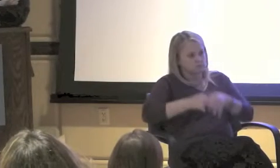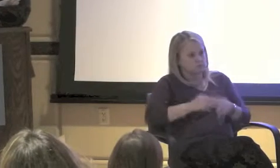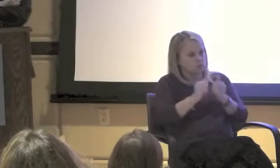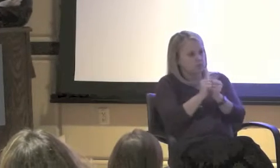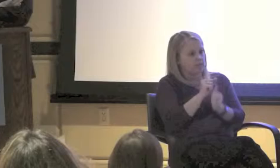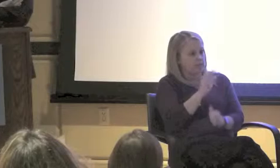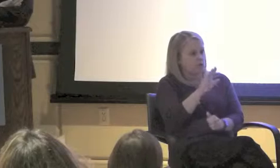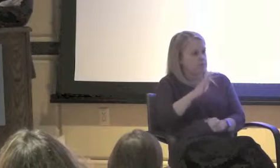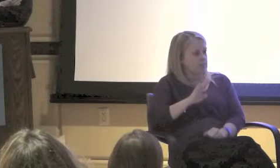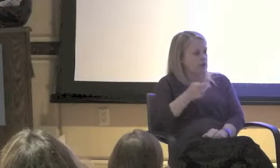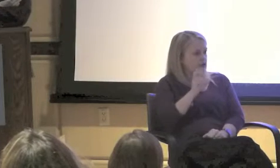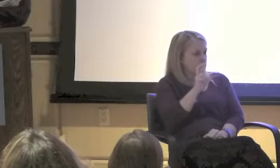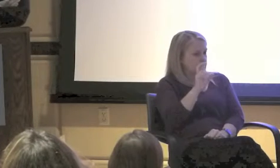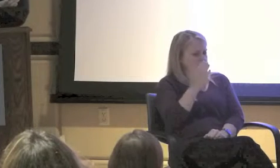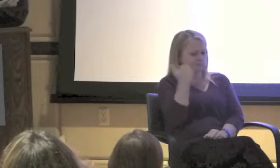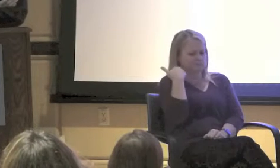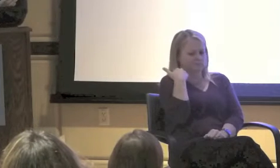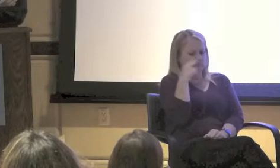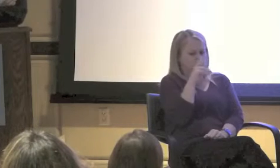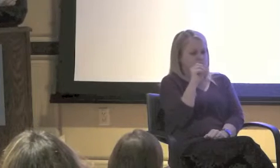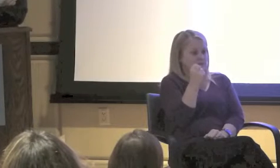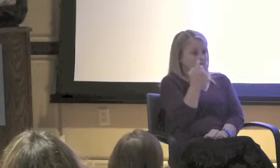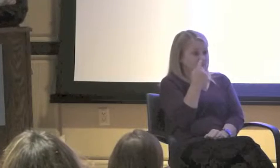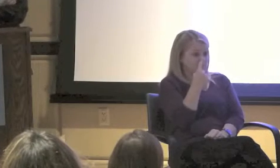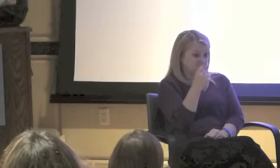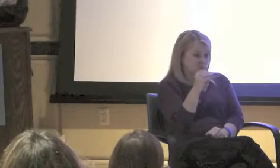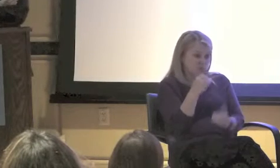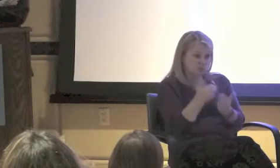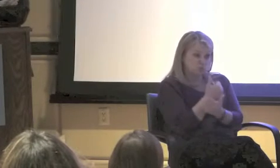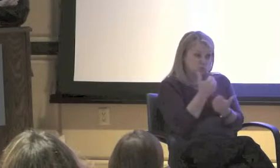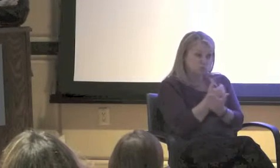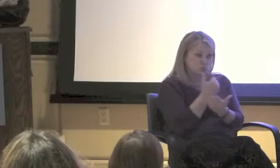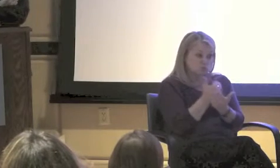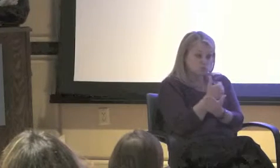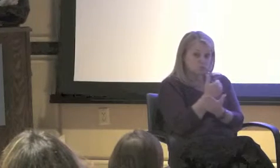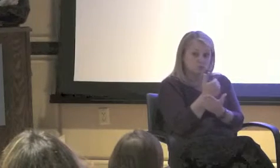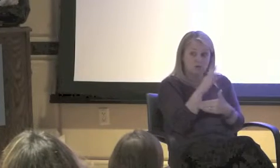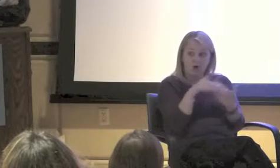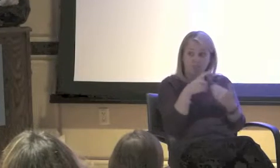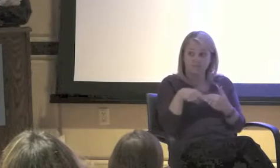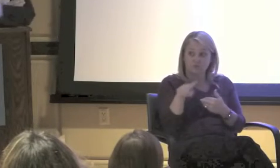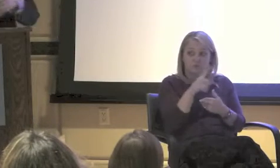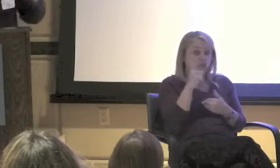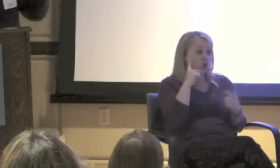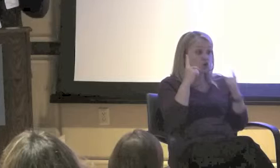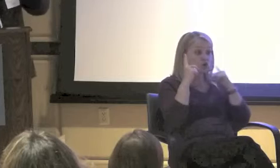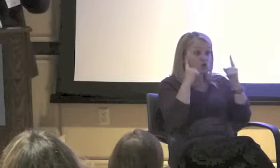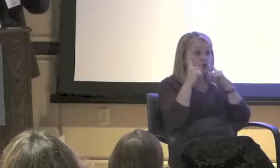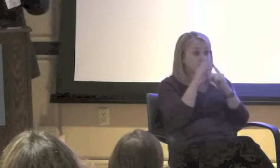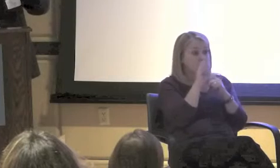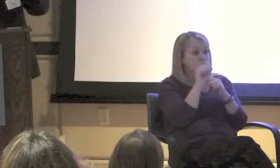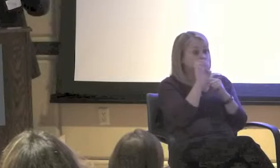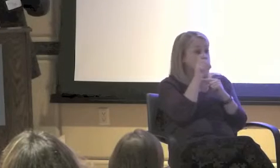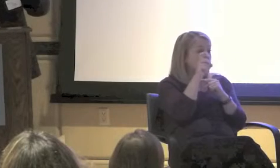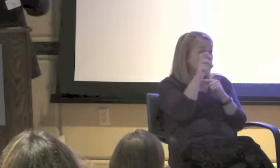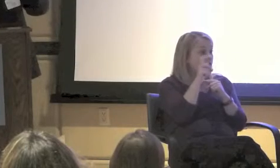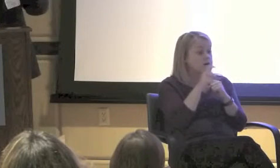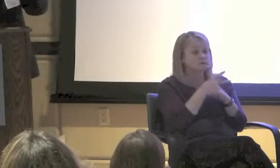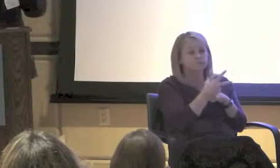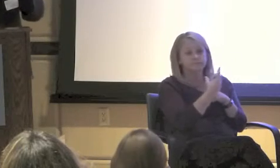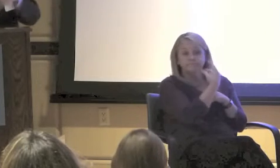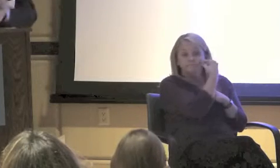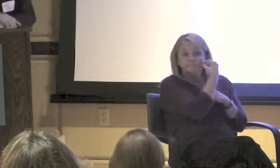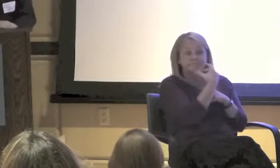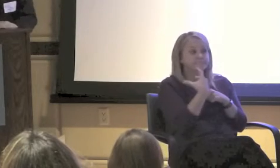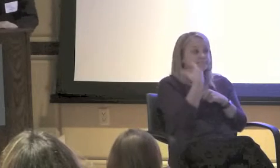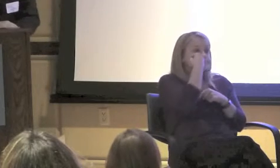2011. So it's a relatively recent development. All of you have probably heard about people getting Botox injections to